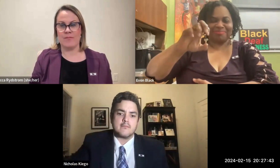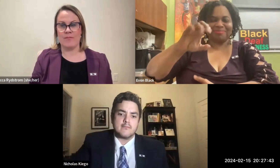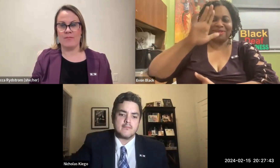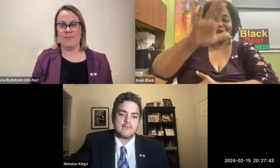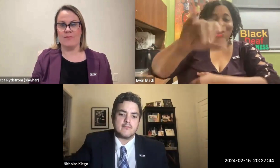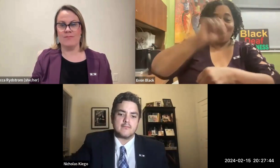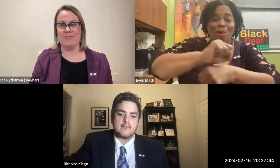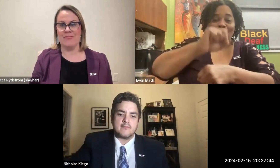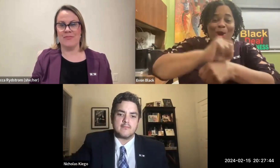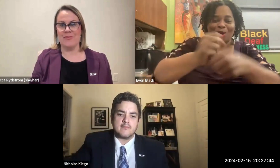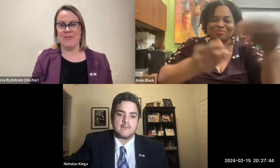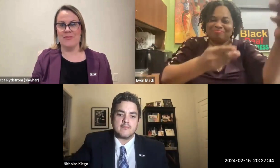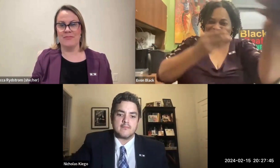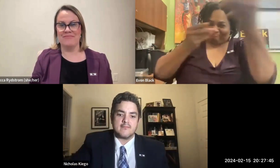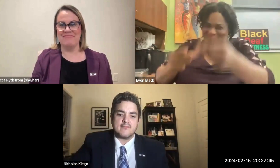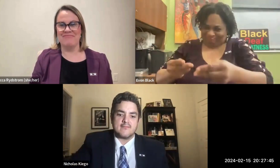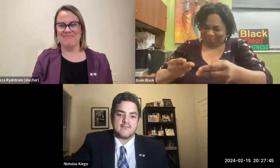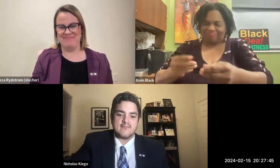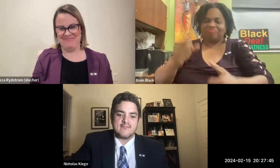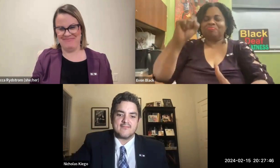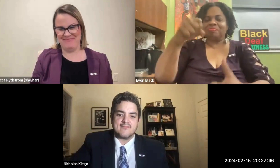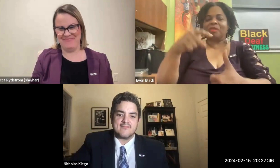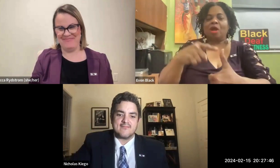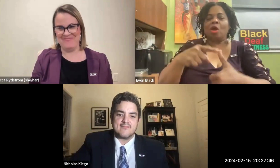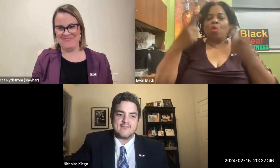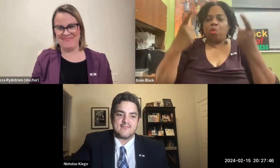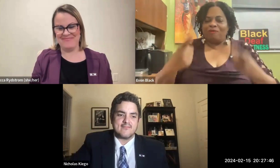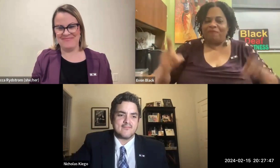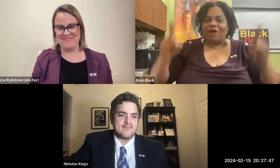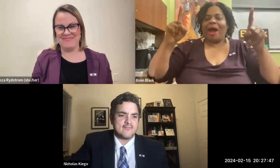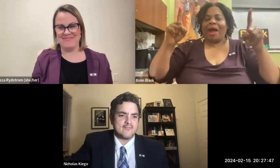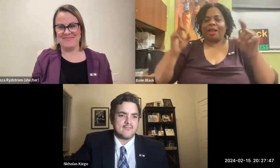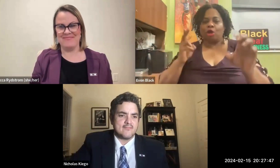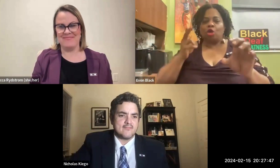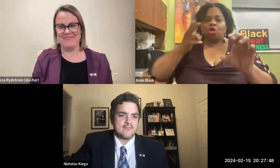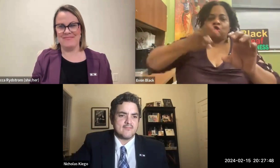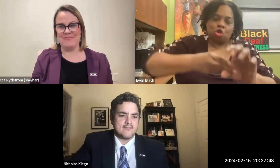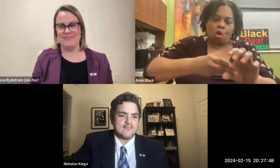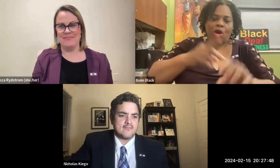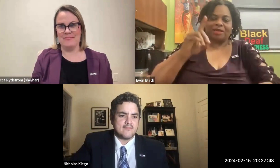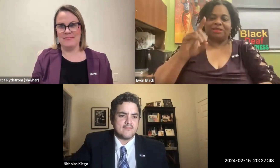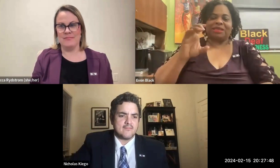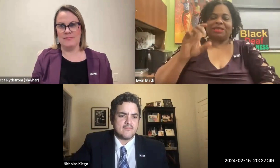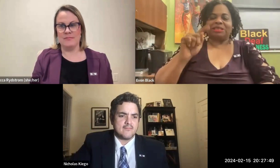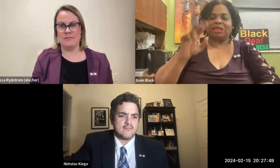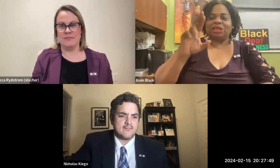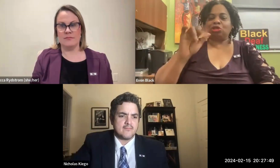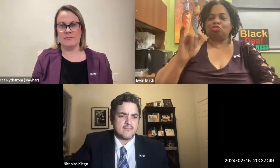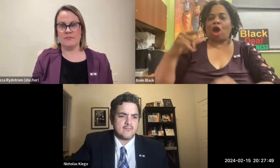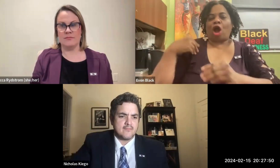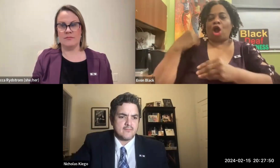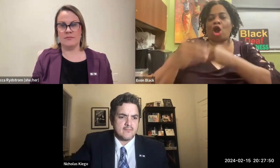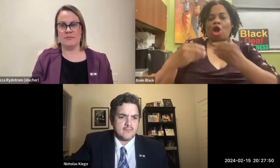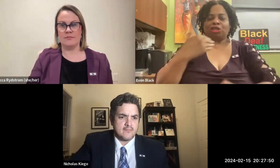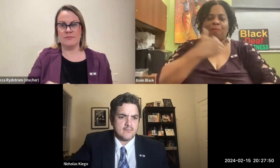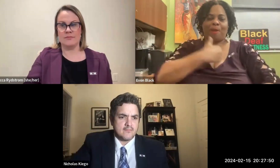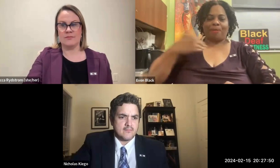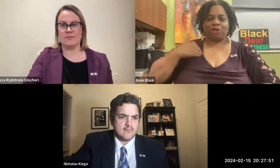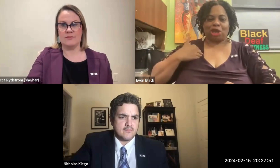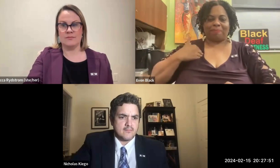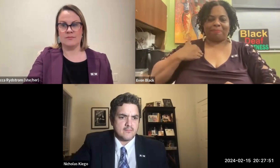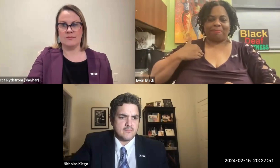Yes, there is, Bernie. Your work is still continuing. You pass the baton to